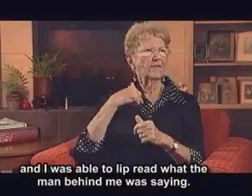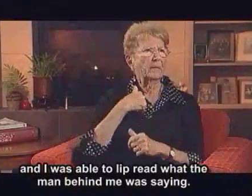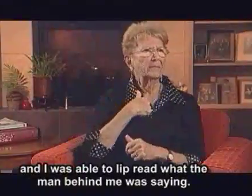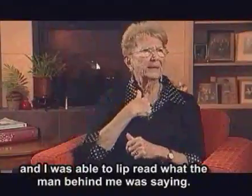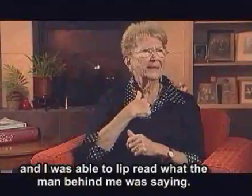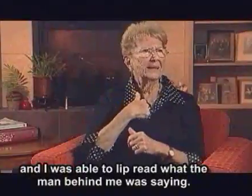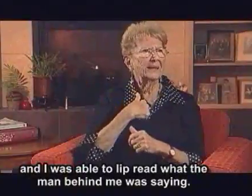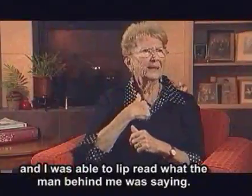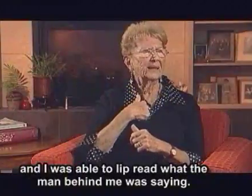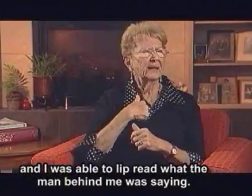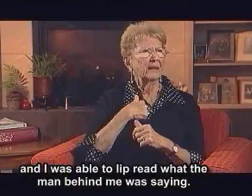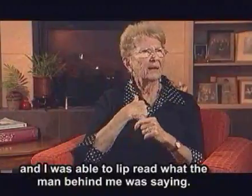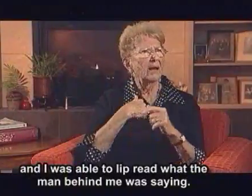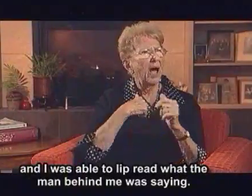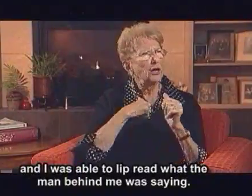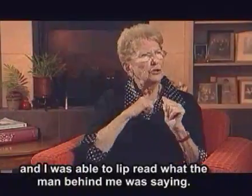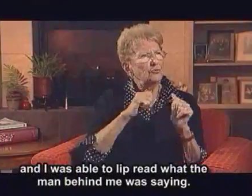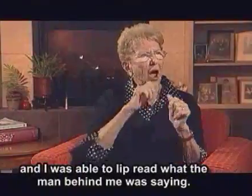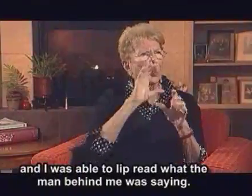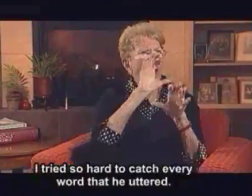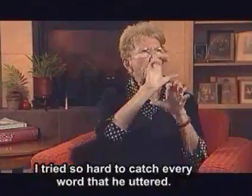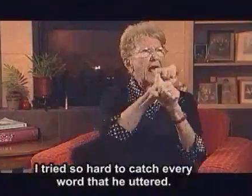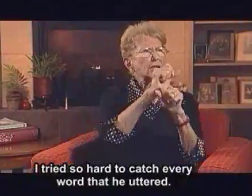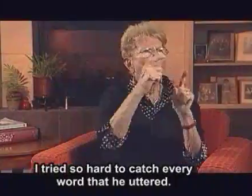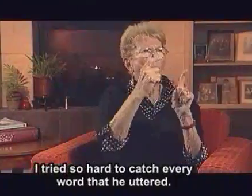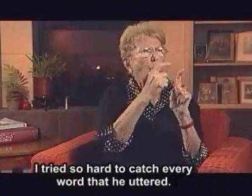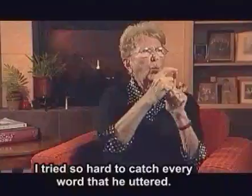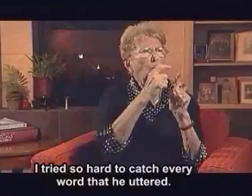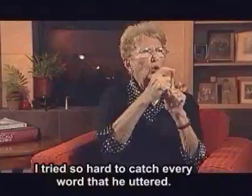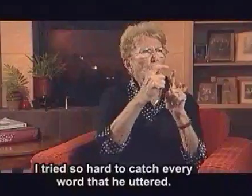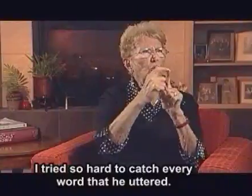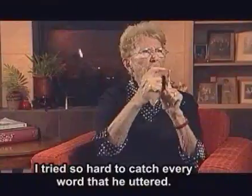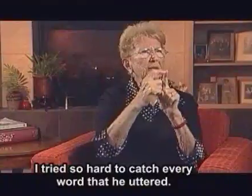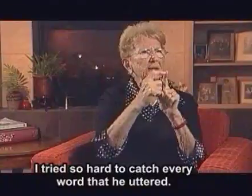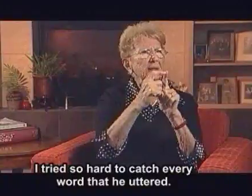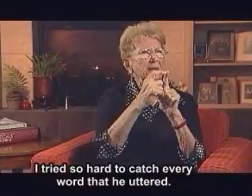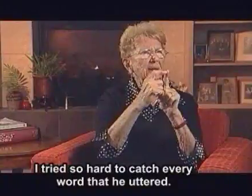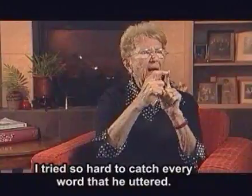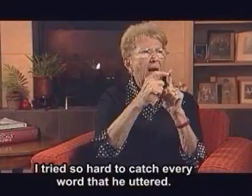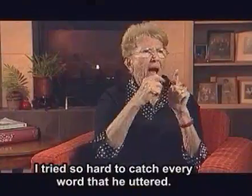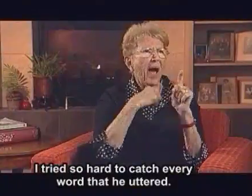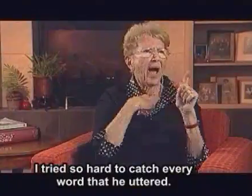behind me was saying. I tried so hard to catch every word that he uttered.